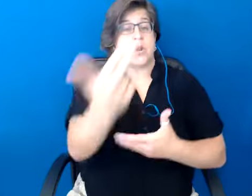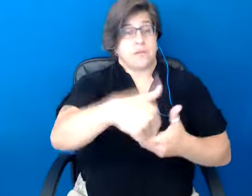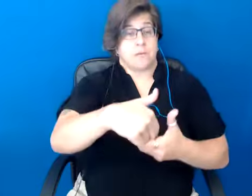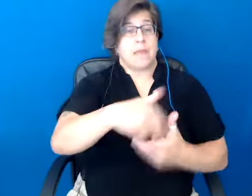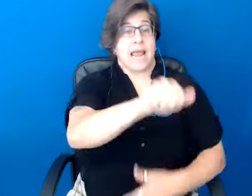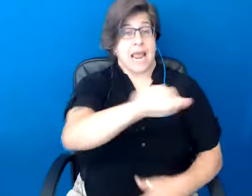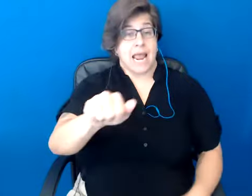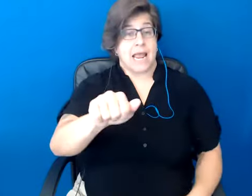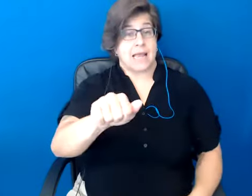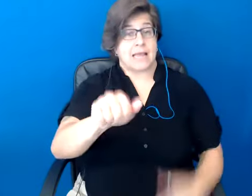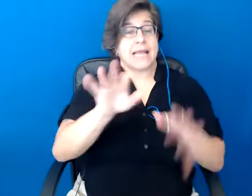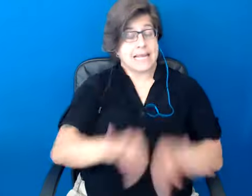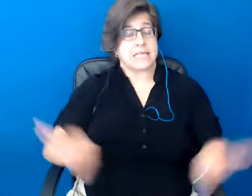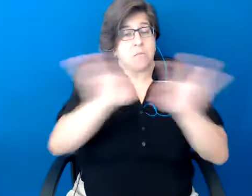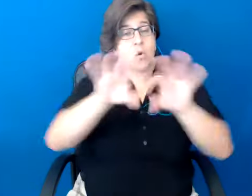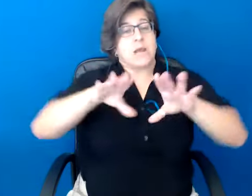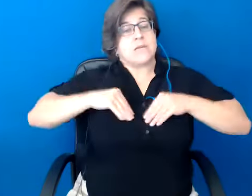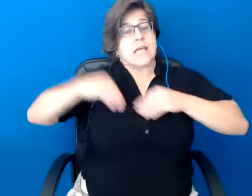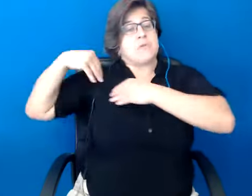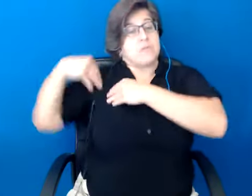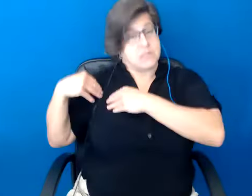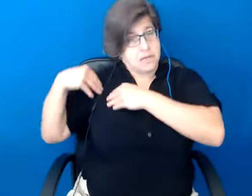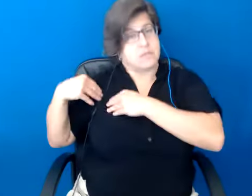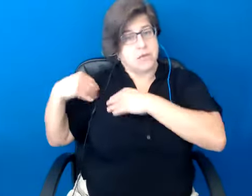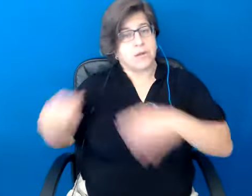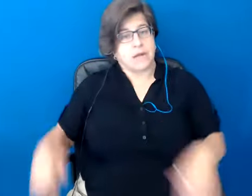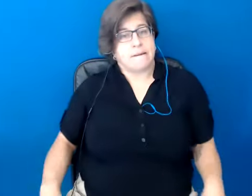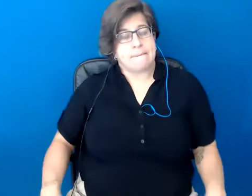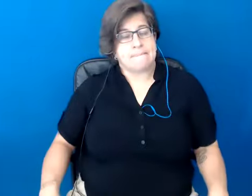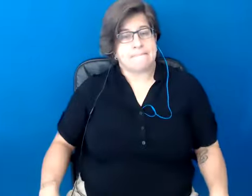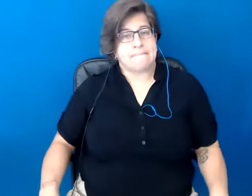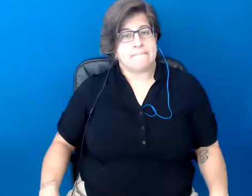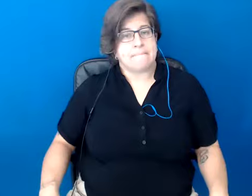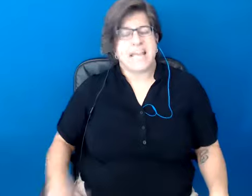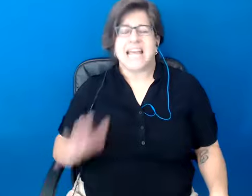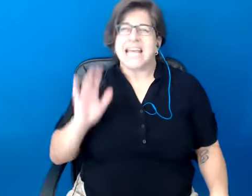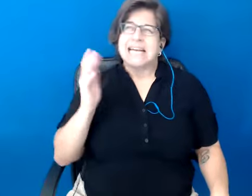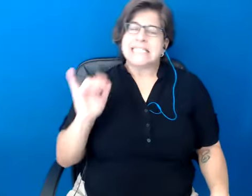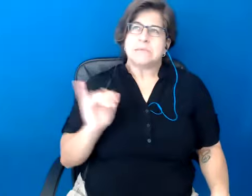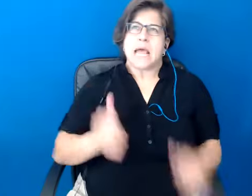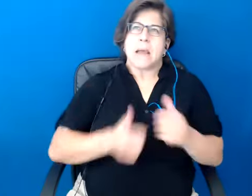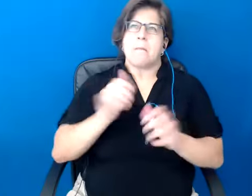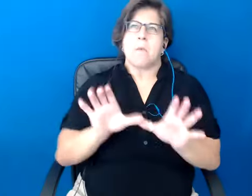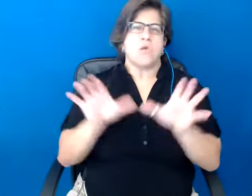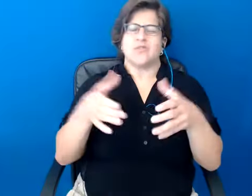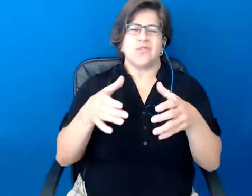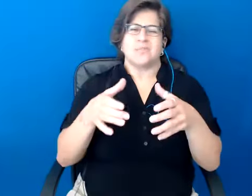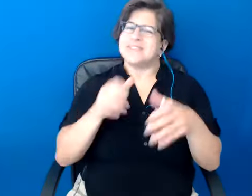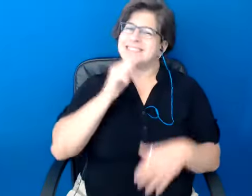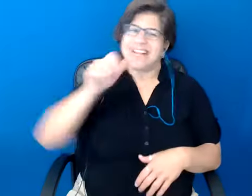So my group's right to participate in AA, it's important to take the responsibility to